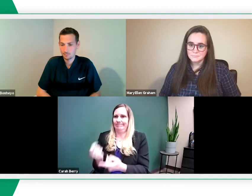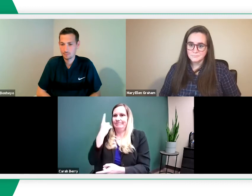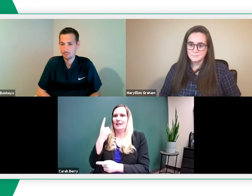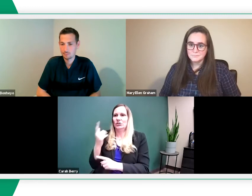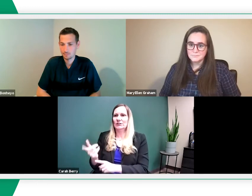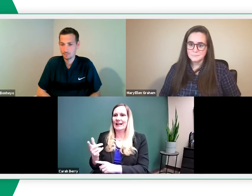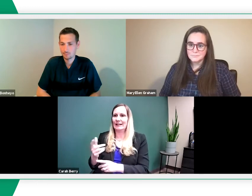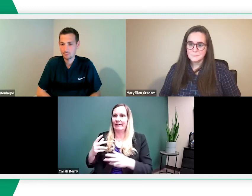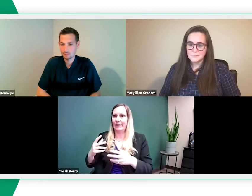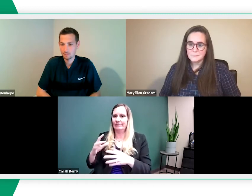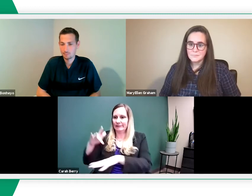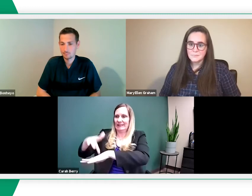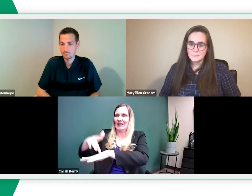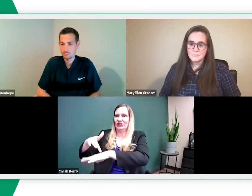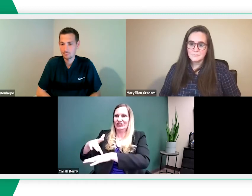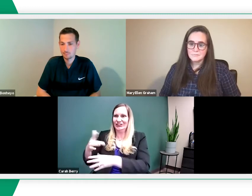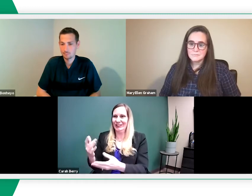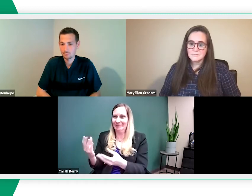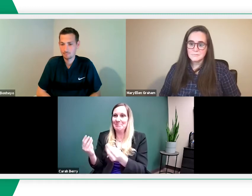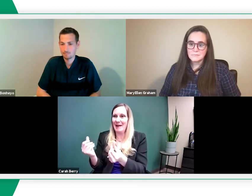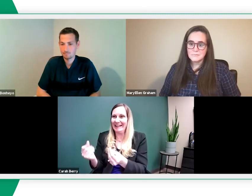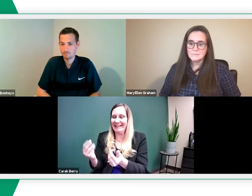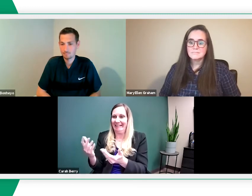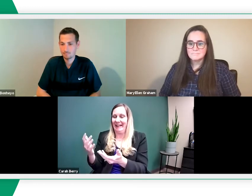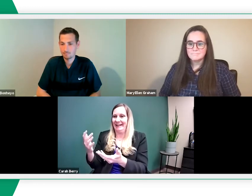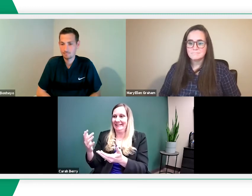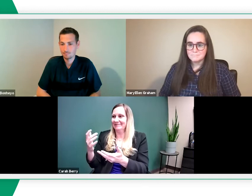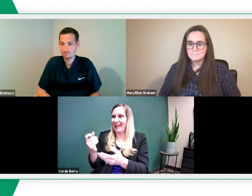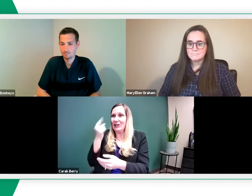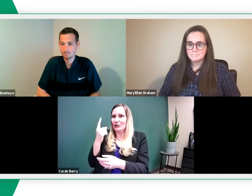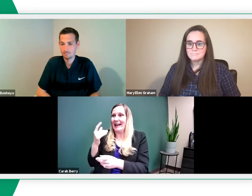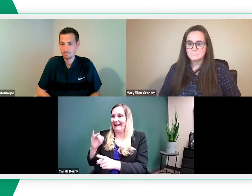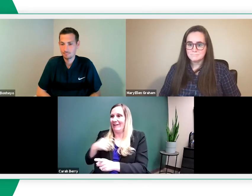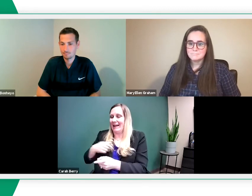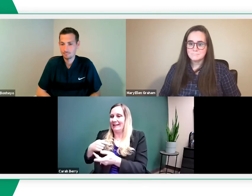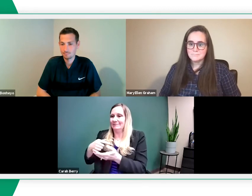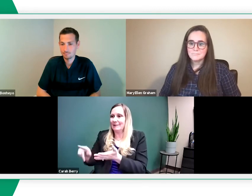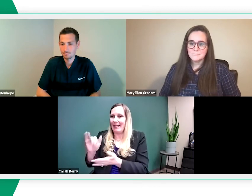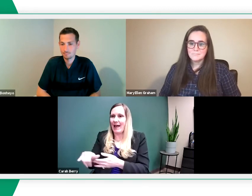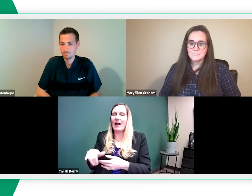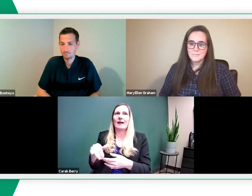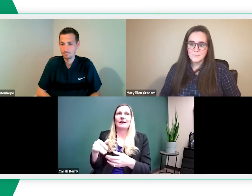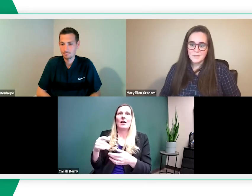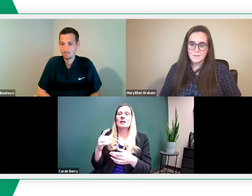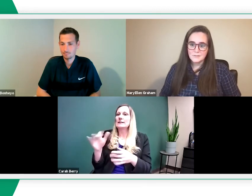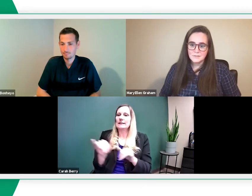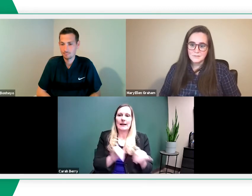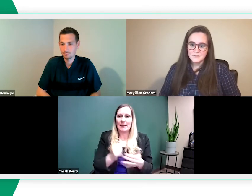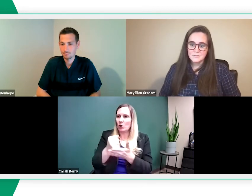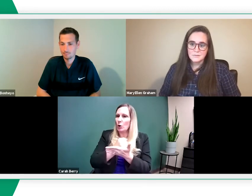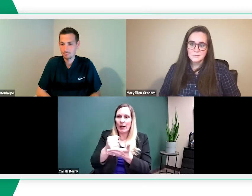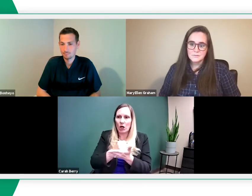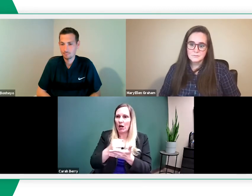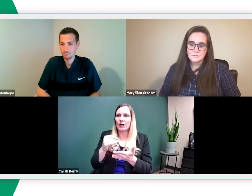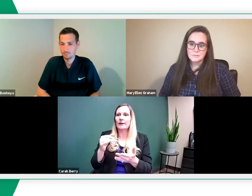um, the magic into something actually tangible, like a paper bill. Like for like if I'm